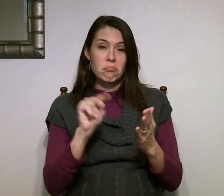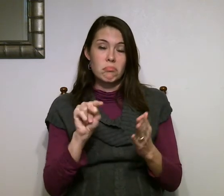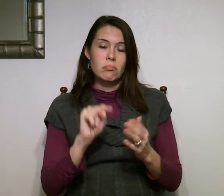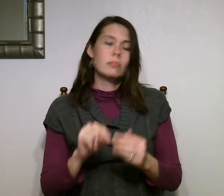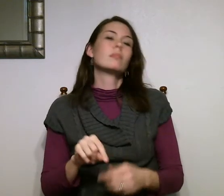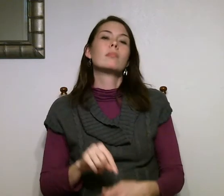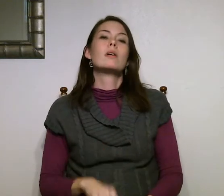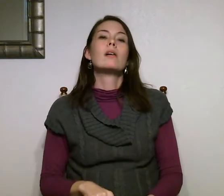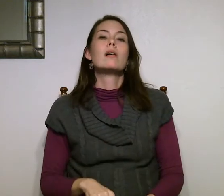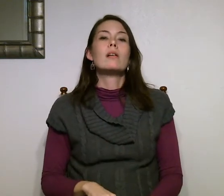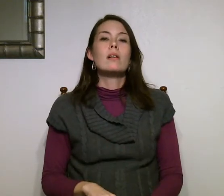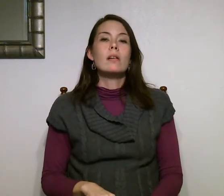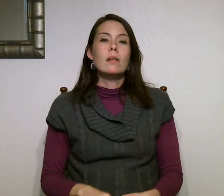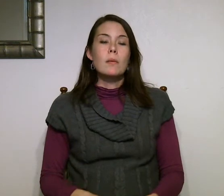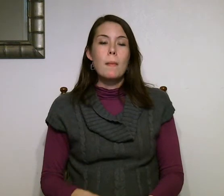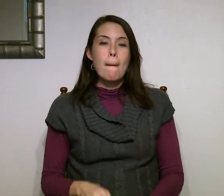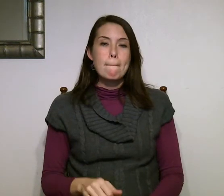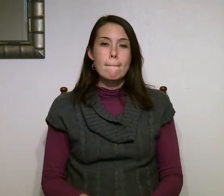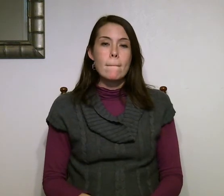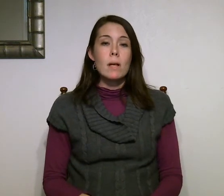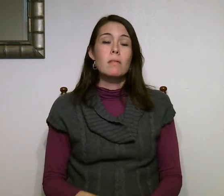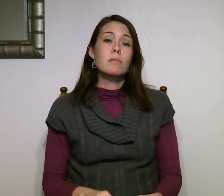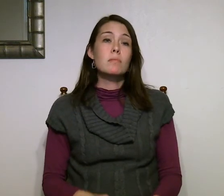be ready to tackle the addition problems. Have fun.